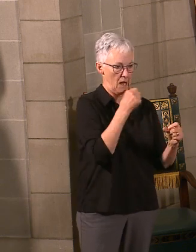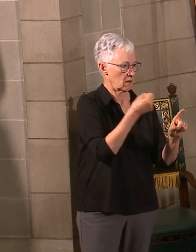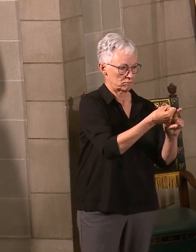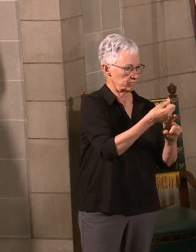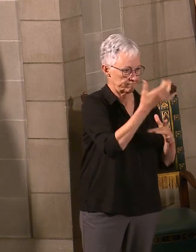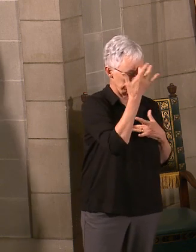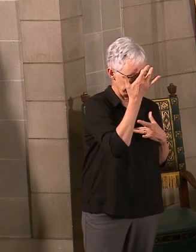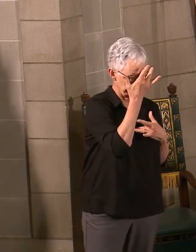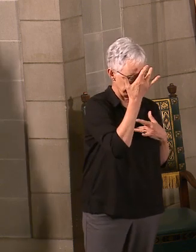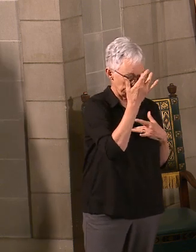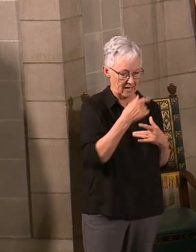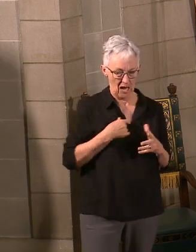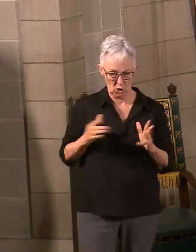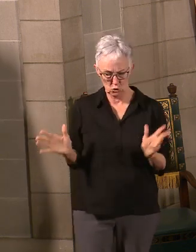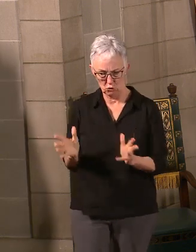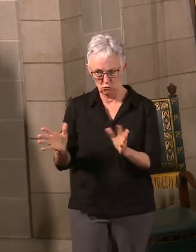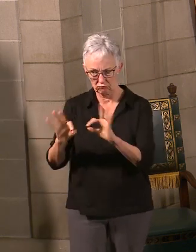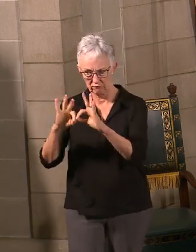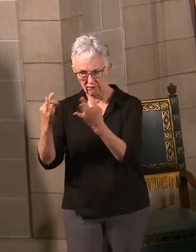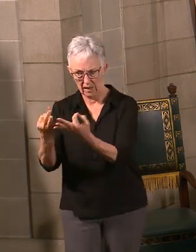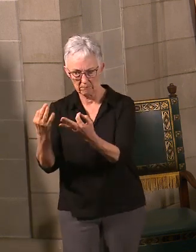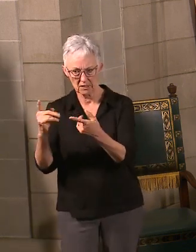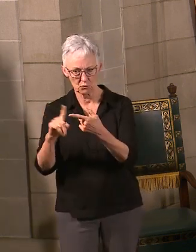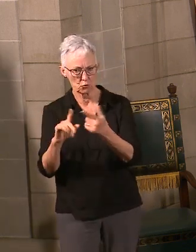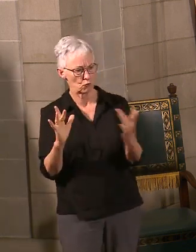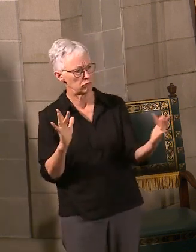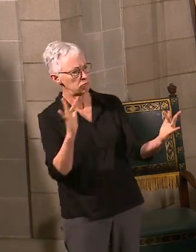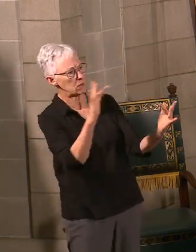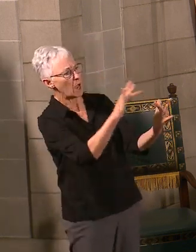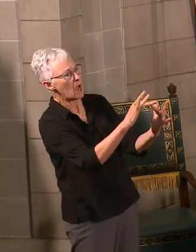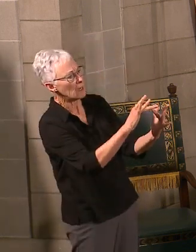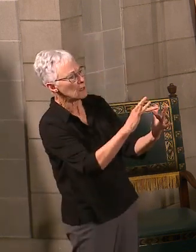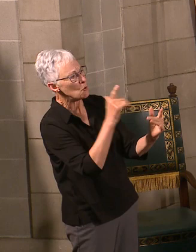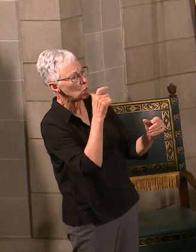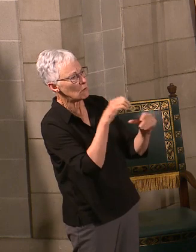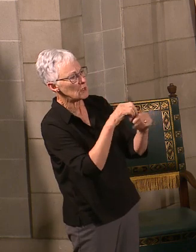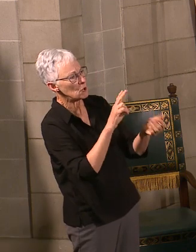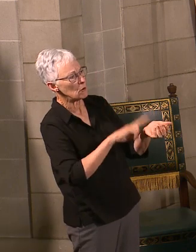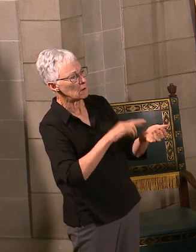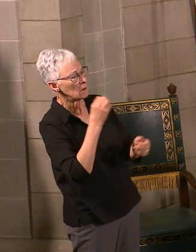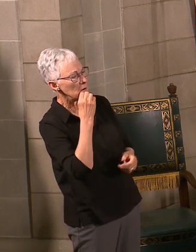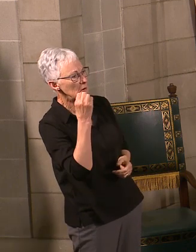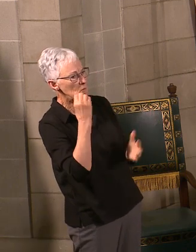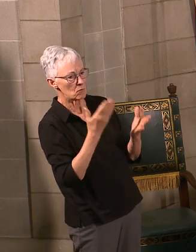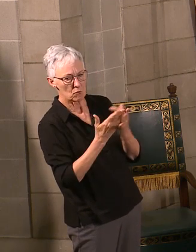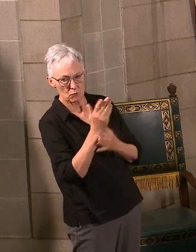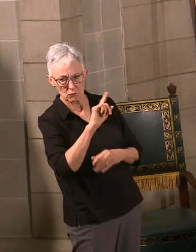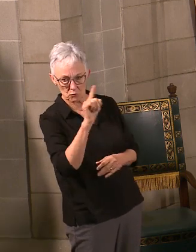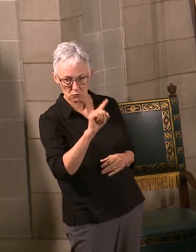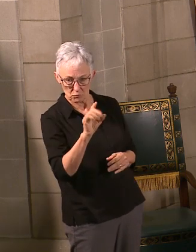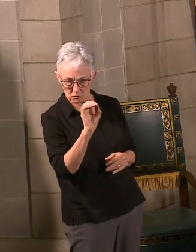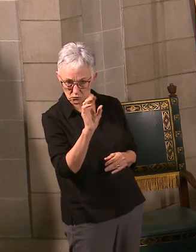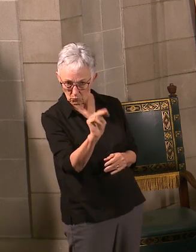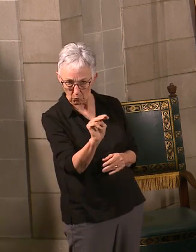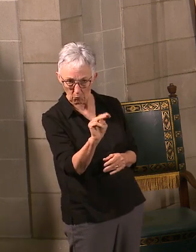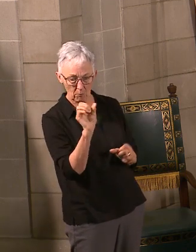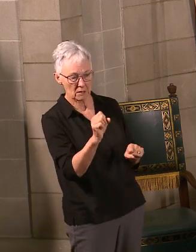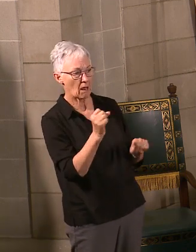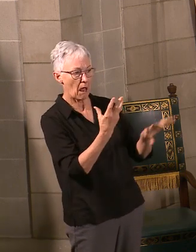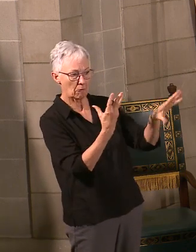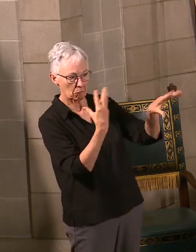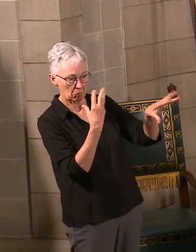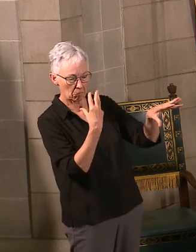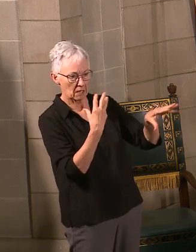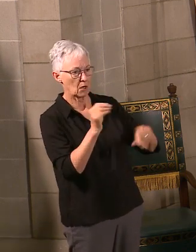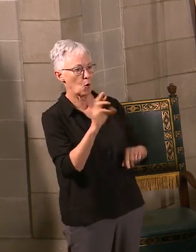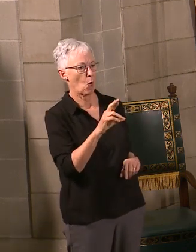encourage families to reach out. There's things like Zoom out there, a software program that allows you to be able to talk to those folks as well as other